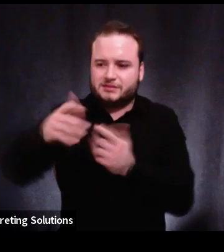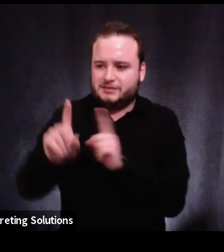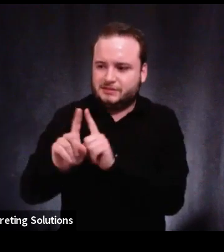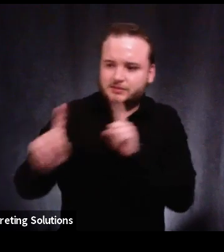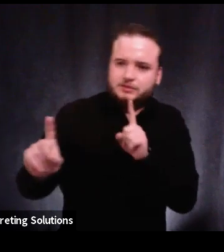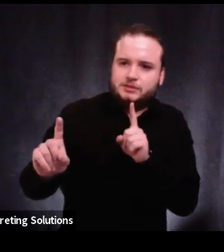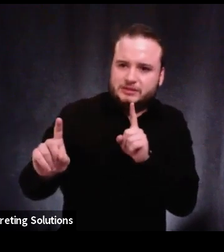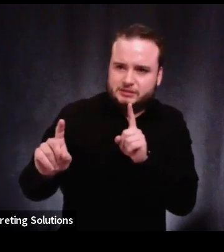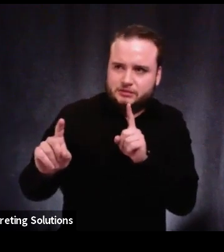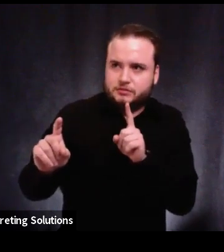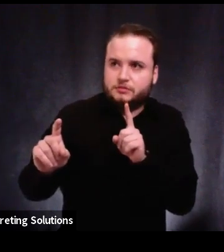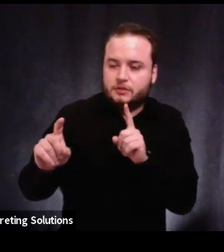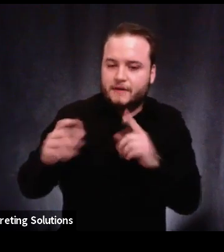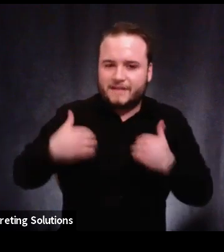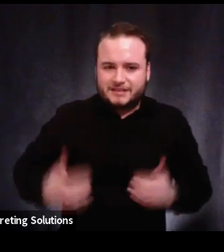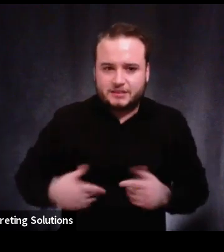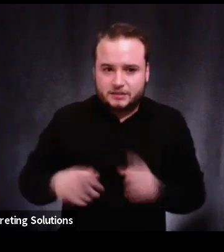distancing?